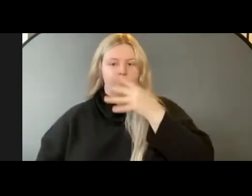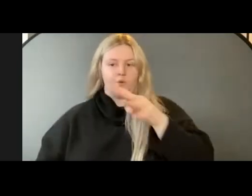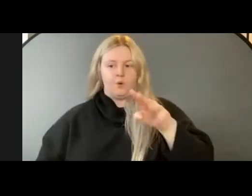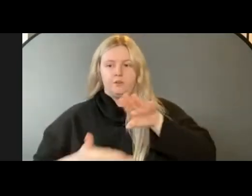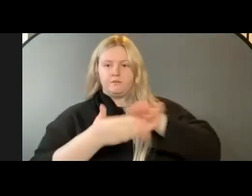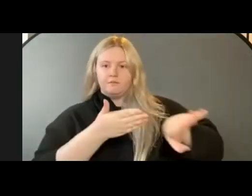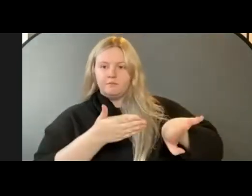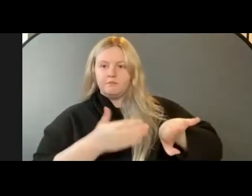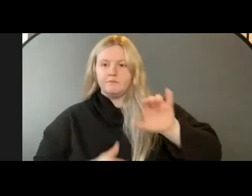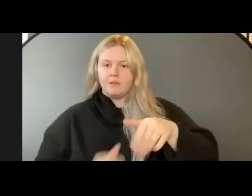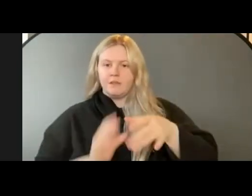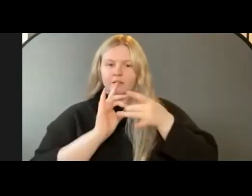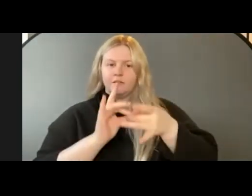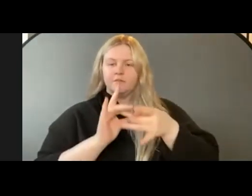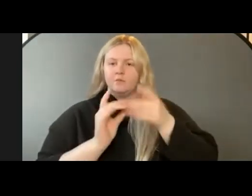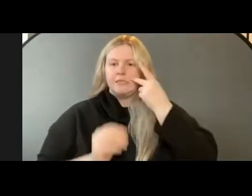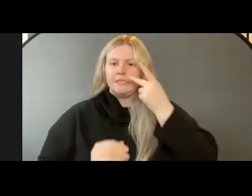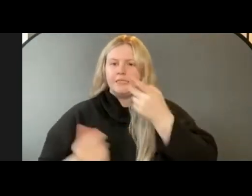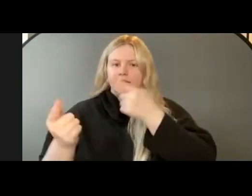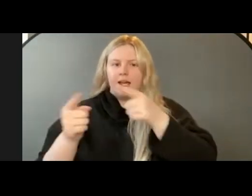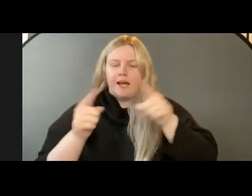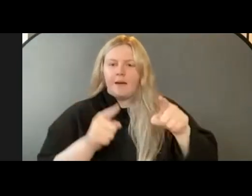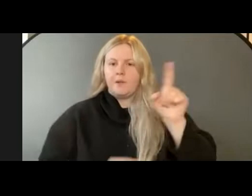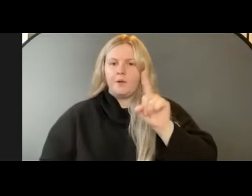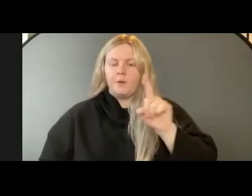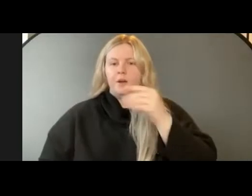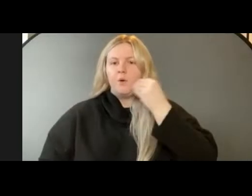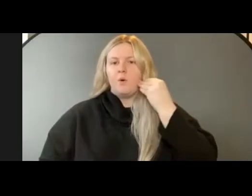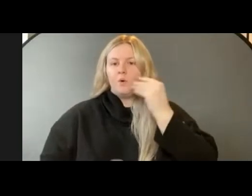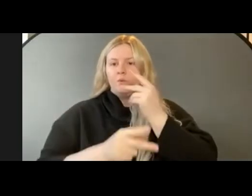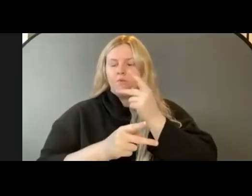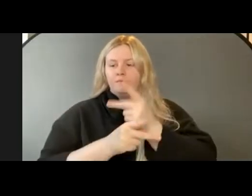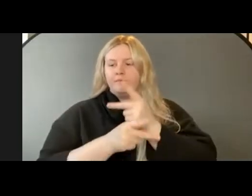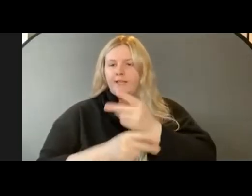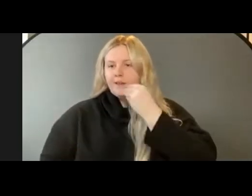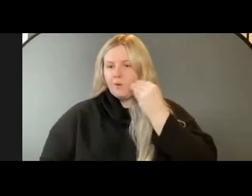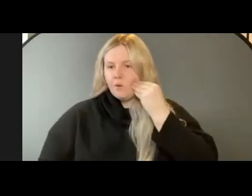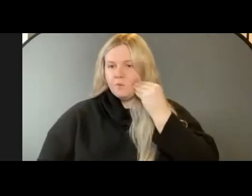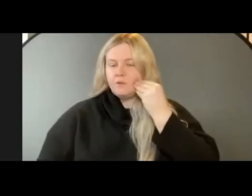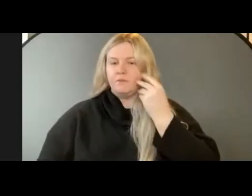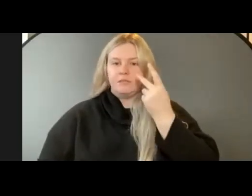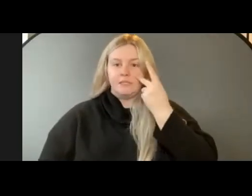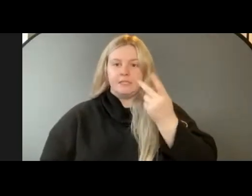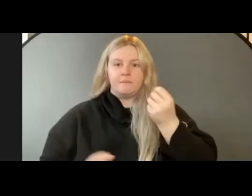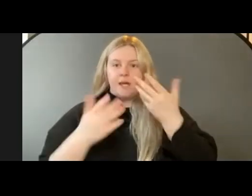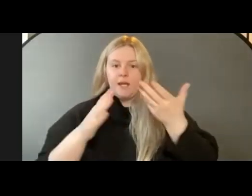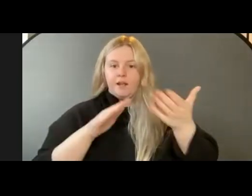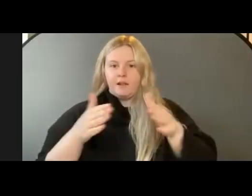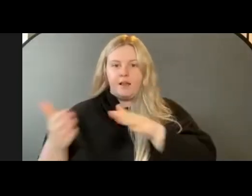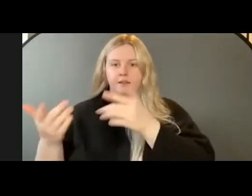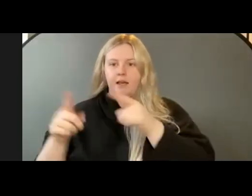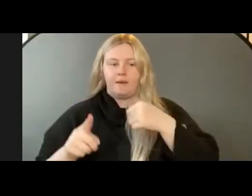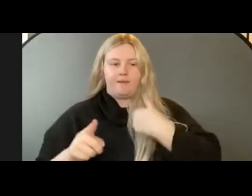those living in long-term care homes, where 80% of the deaths occurring in the first 2 waves of the pandemic were older